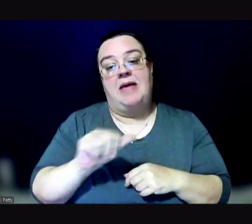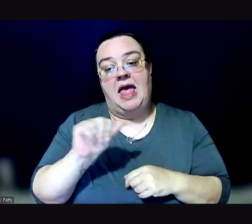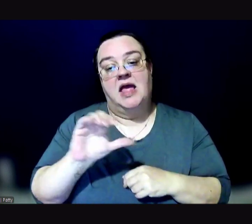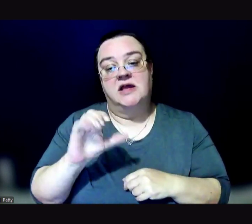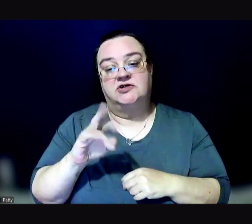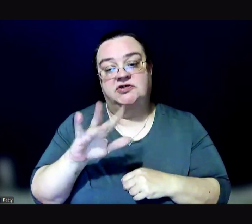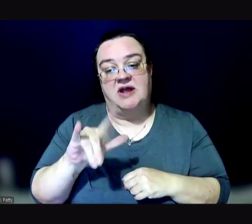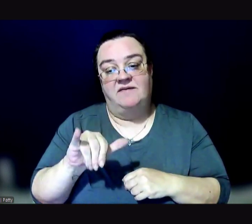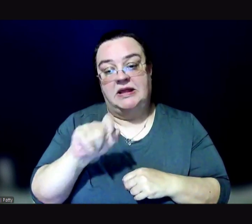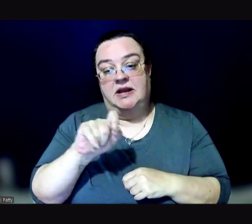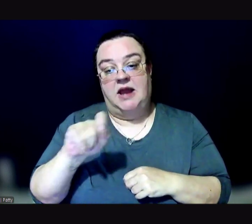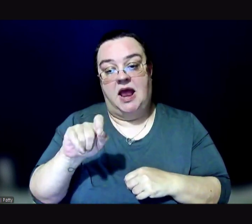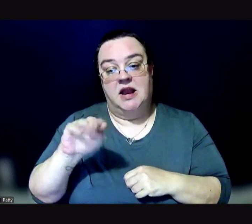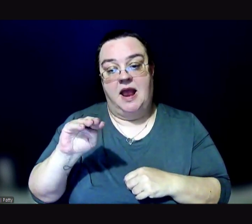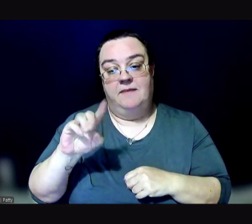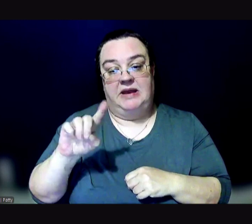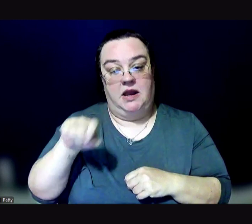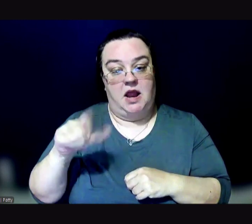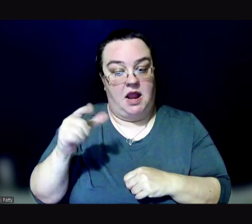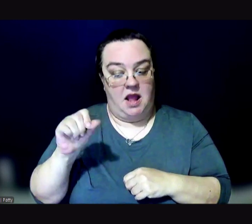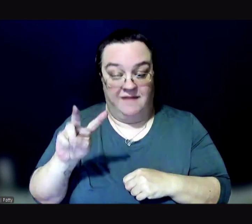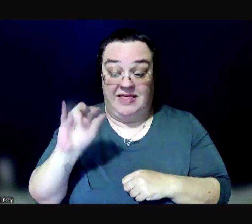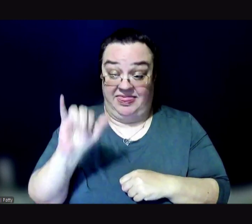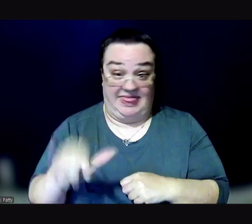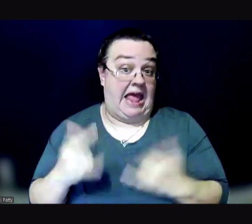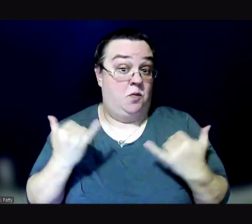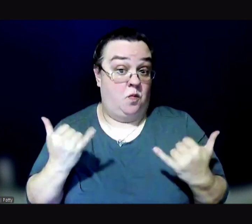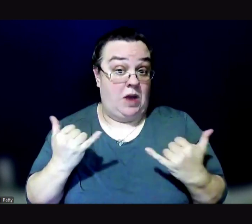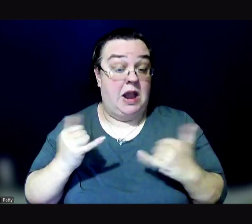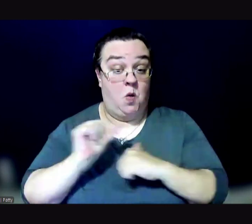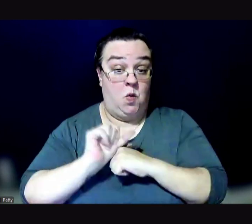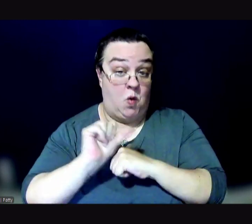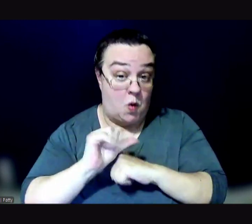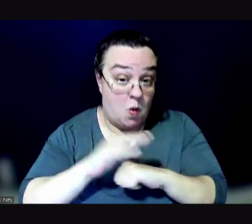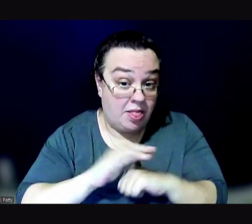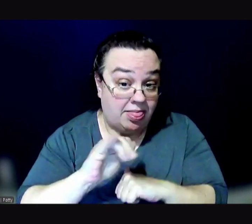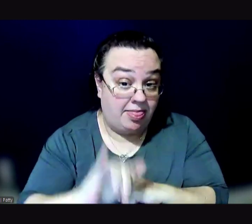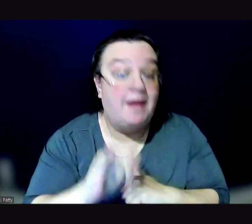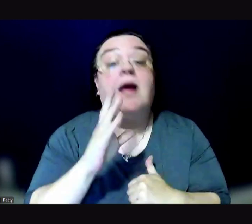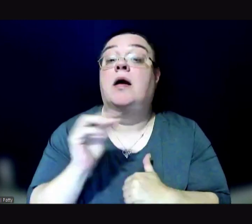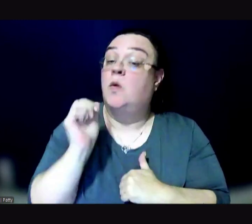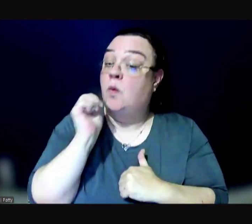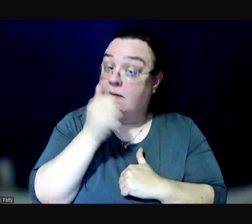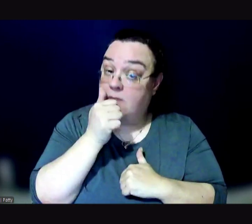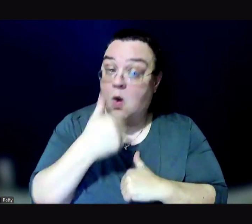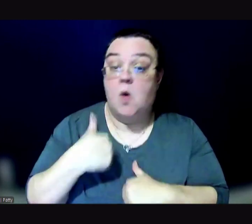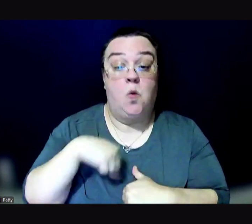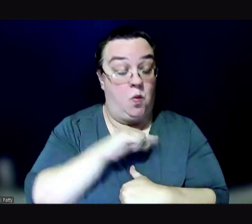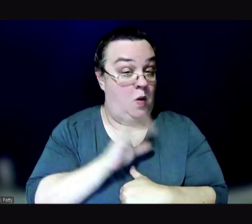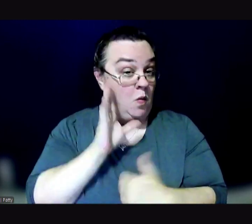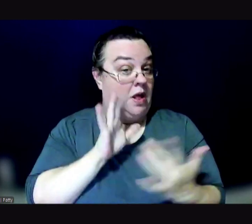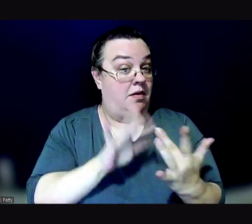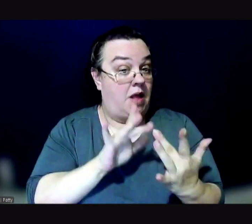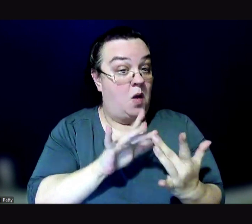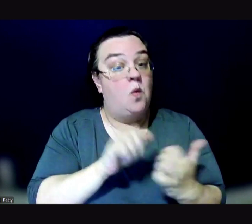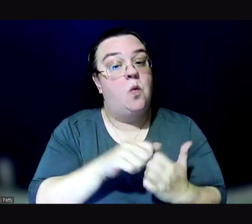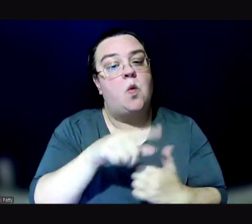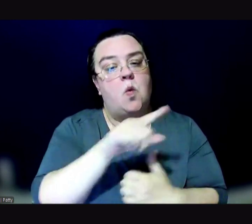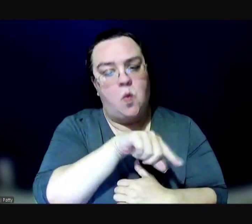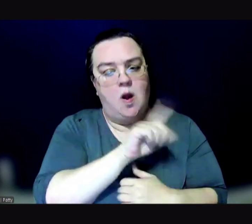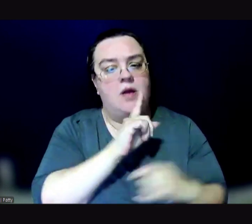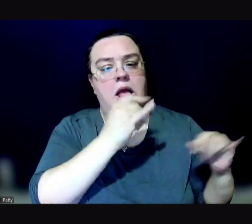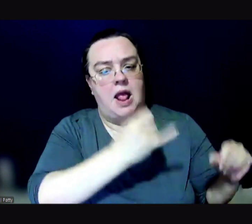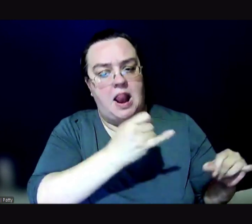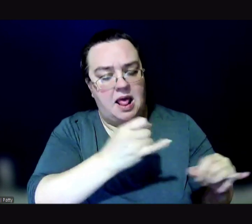cheverly-md.gov. So that's what we're working on right now, and tomorrow we will be in touch with you all individually to give you